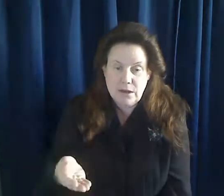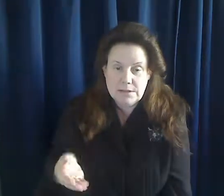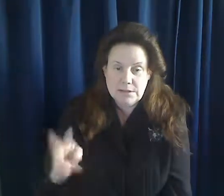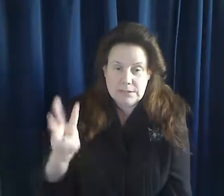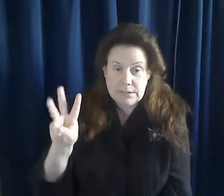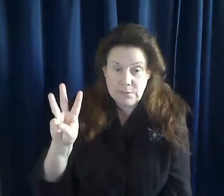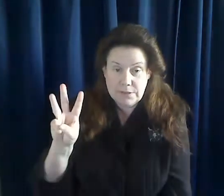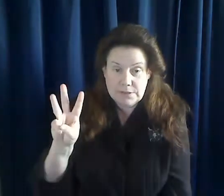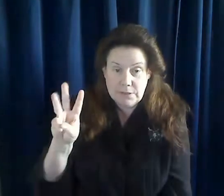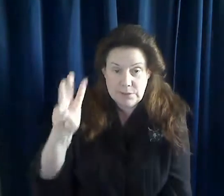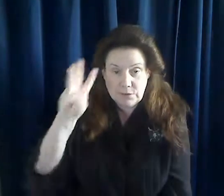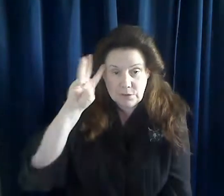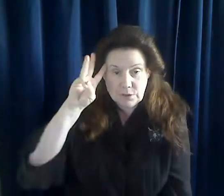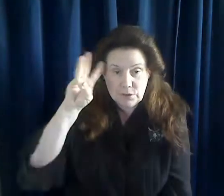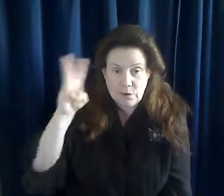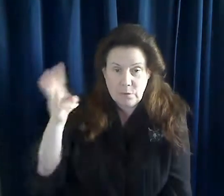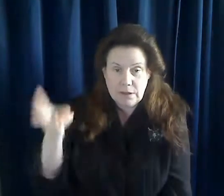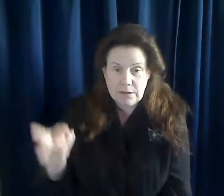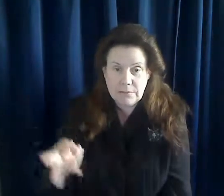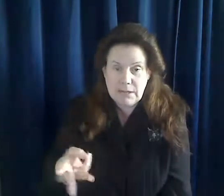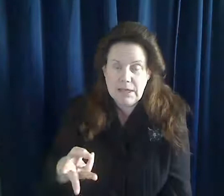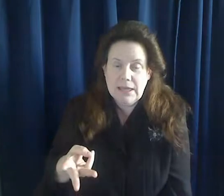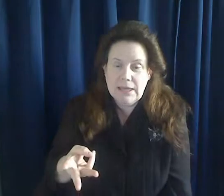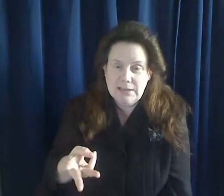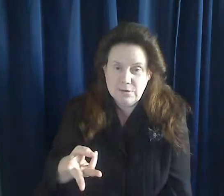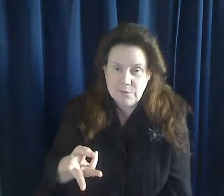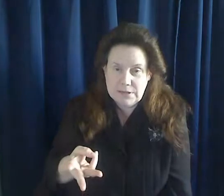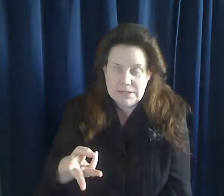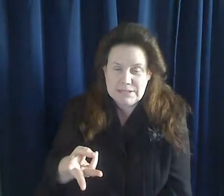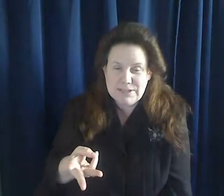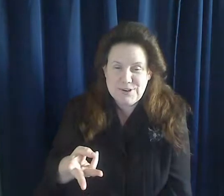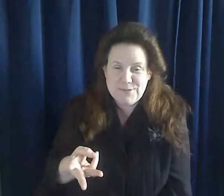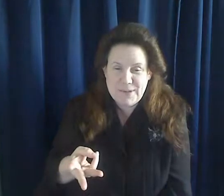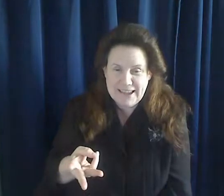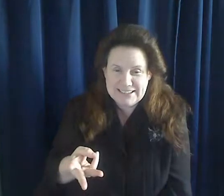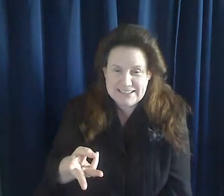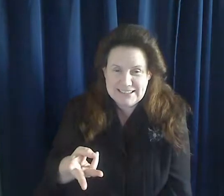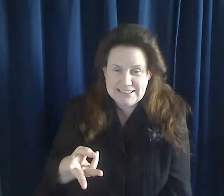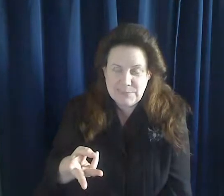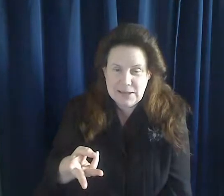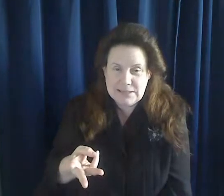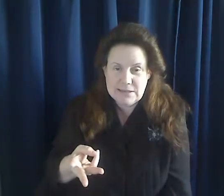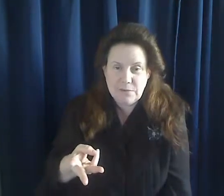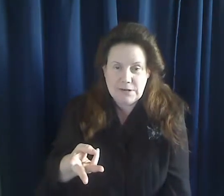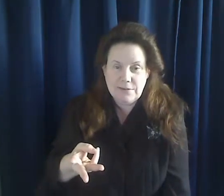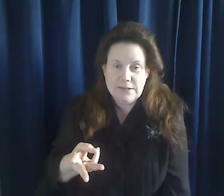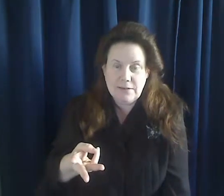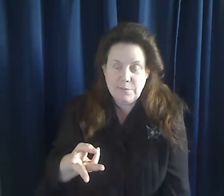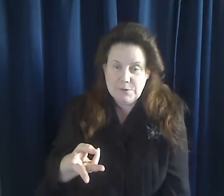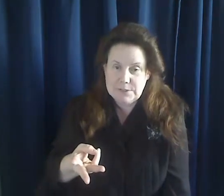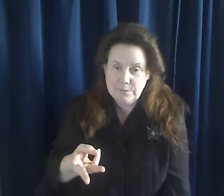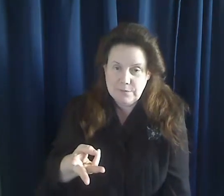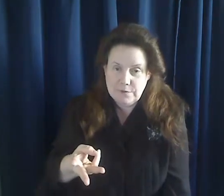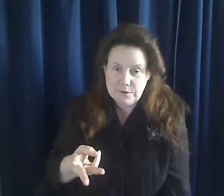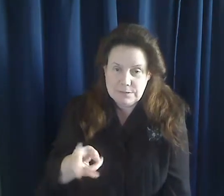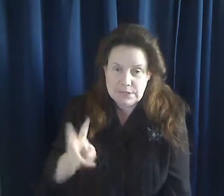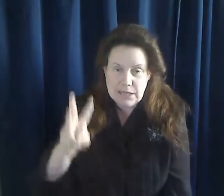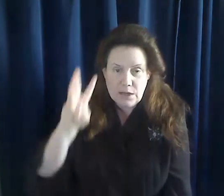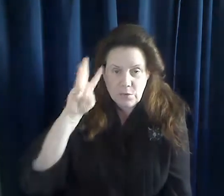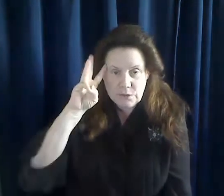also see with a W, you're welcome. Either one is correct. It depends on whatever the deaf person prefers. When